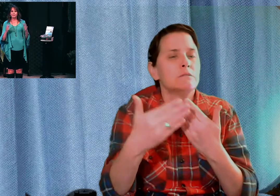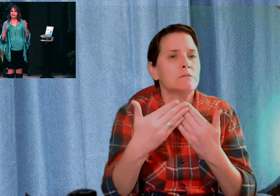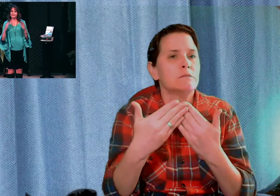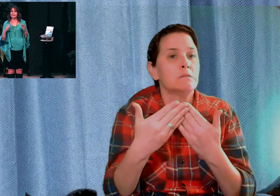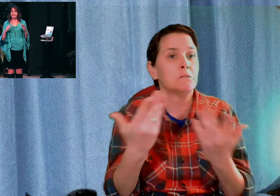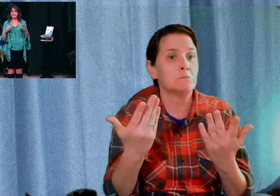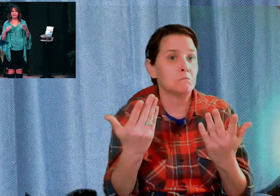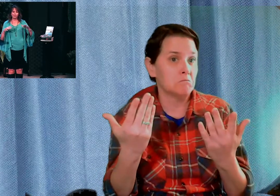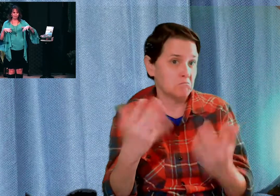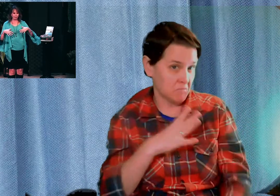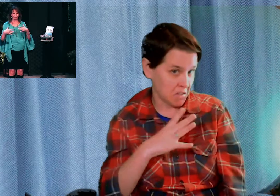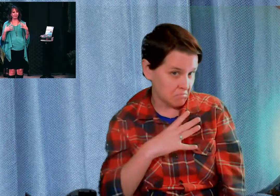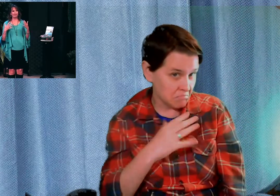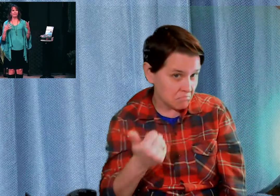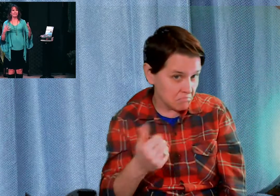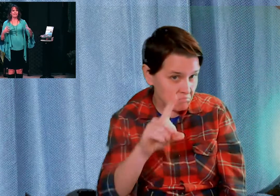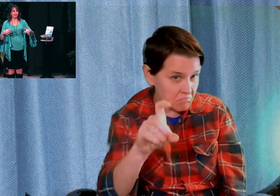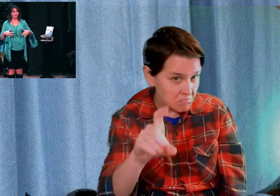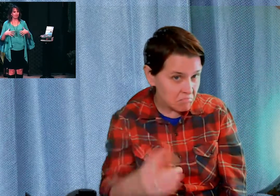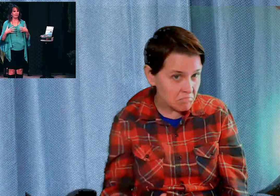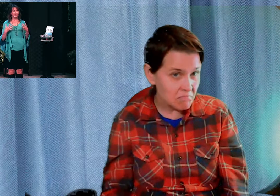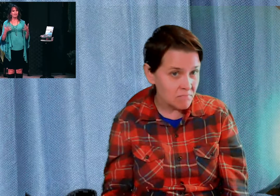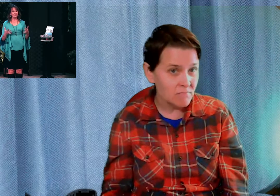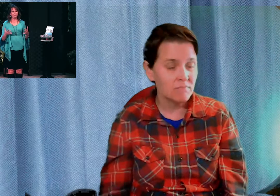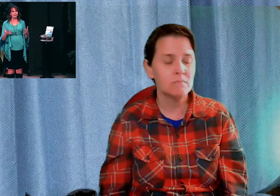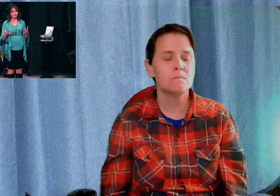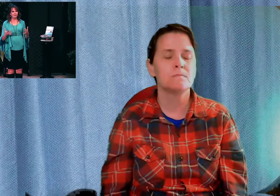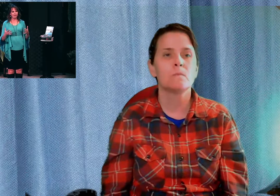I'm going to ask it again. I want you to really feel